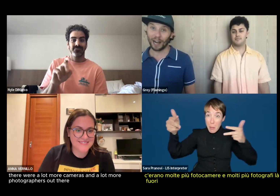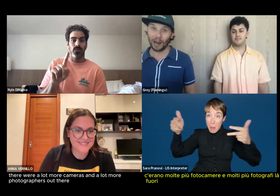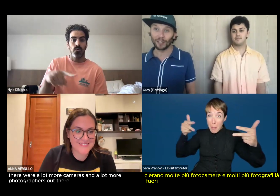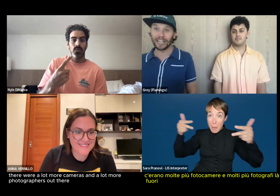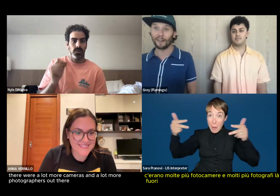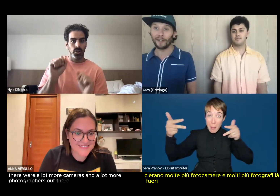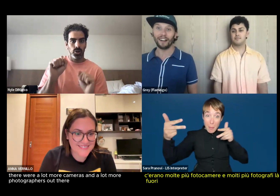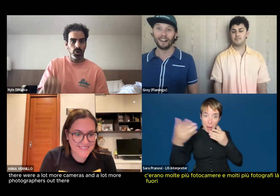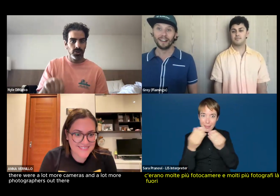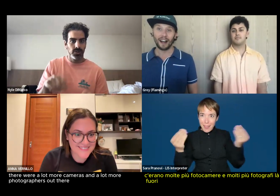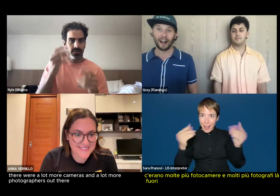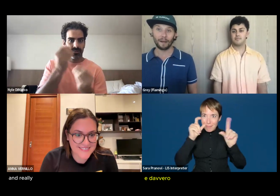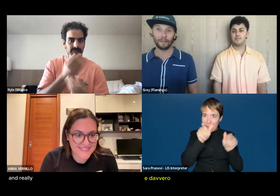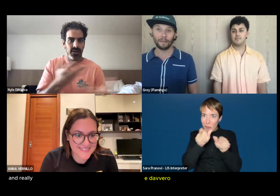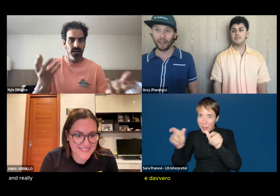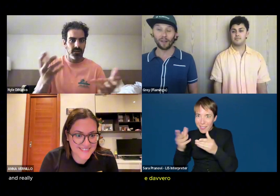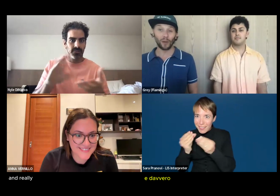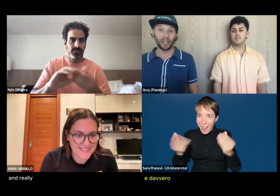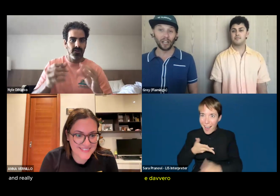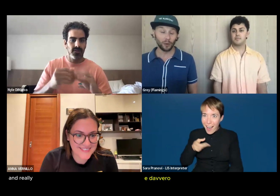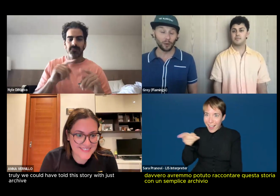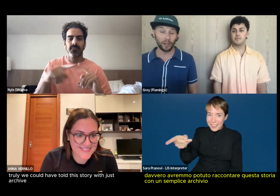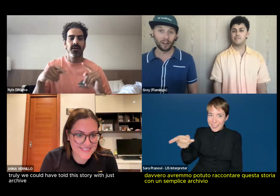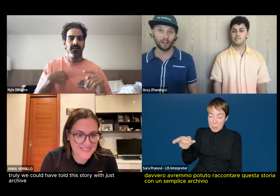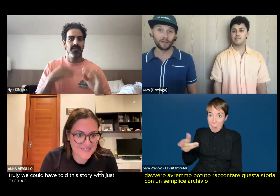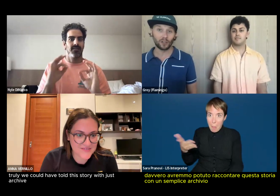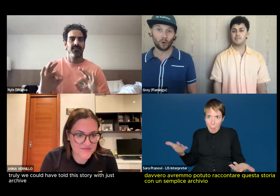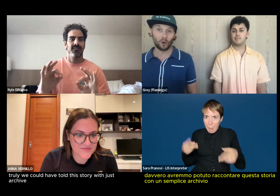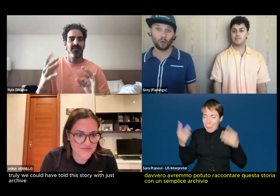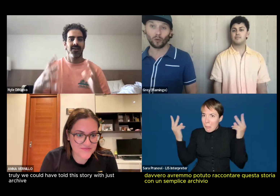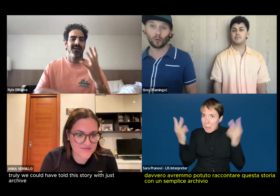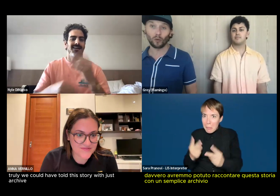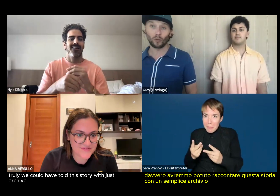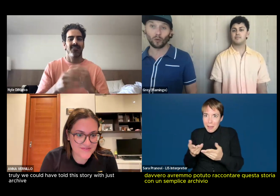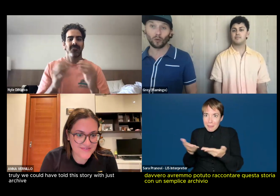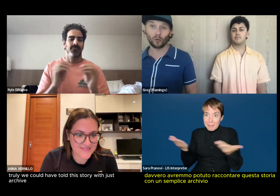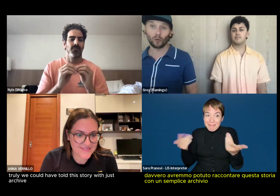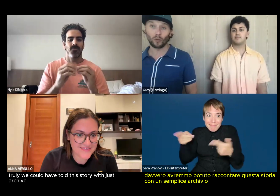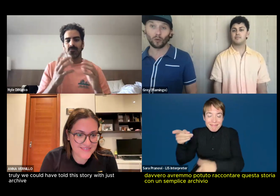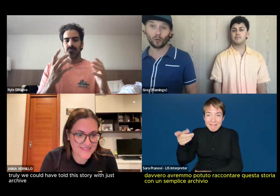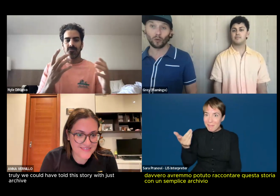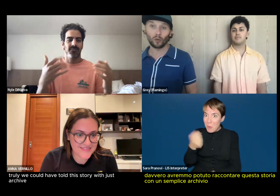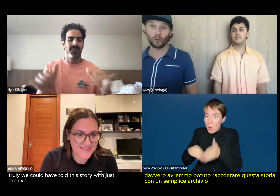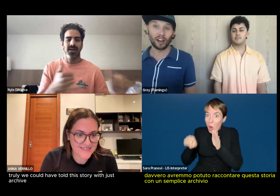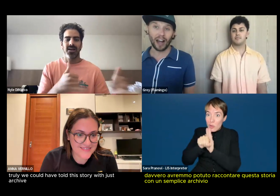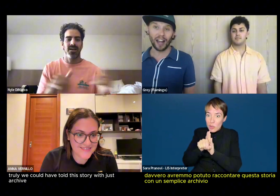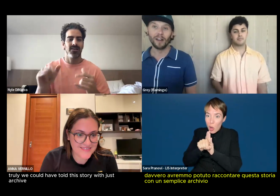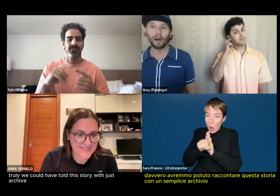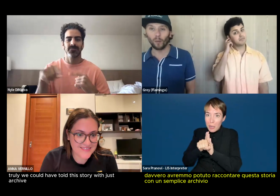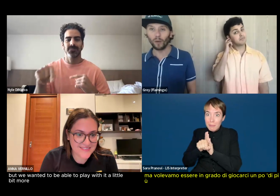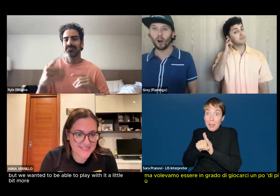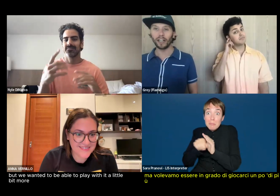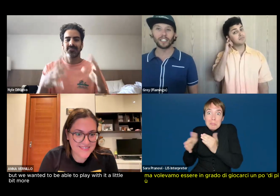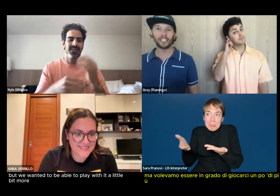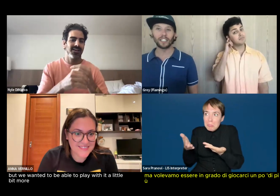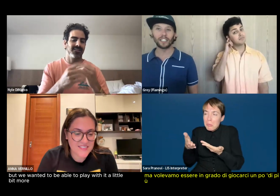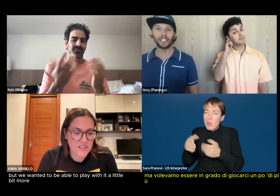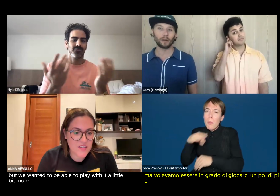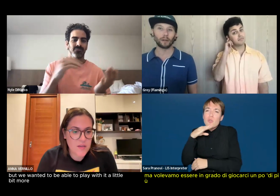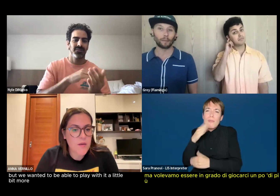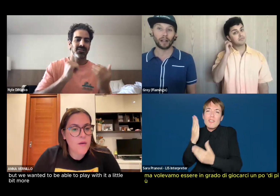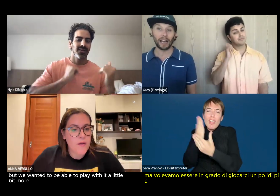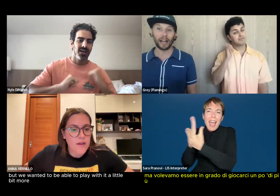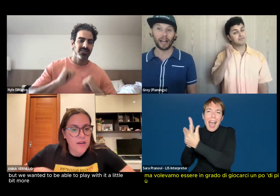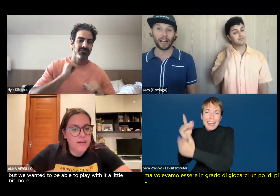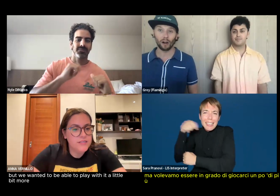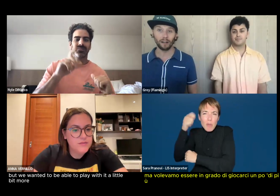more photographers out there. And really, truly, we could have told this story with just archive, but we wanted to be able